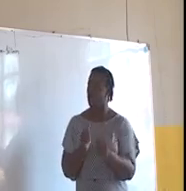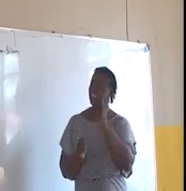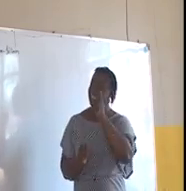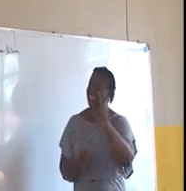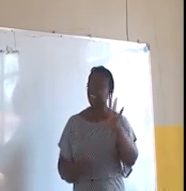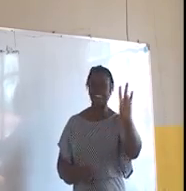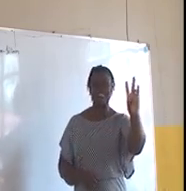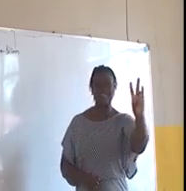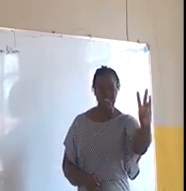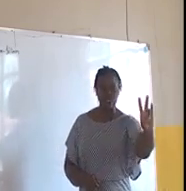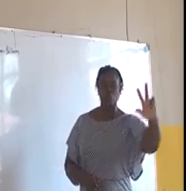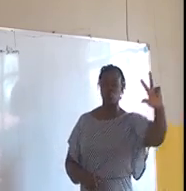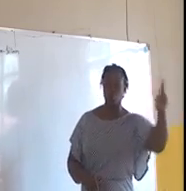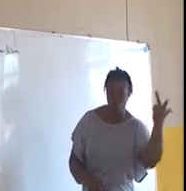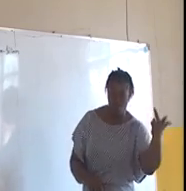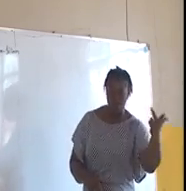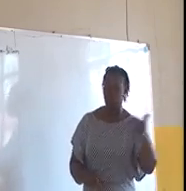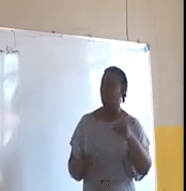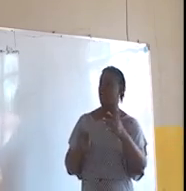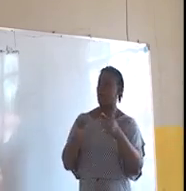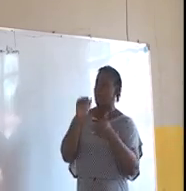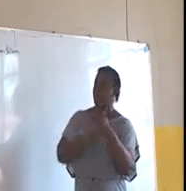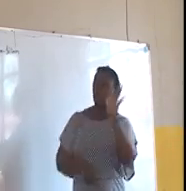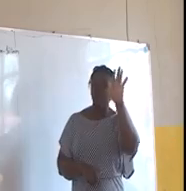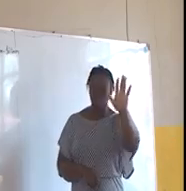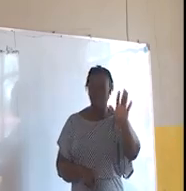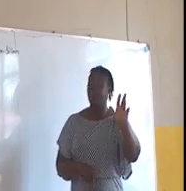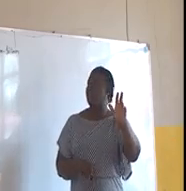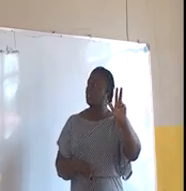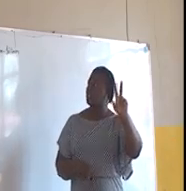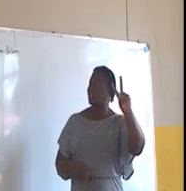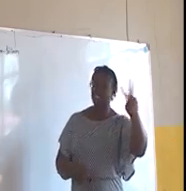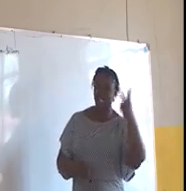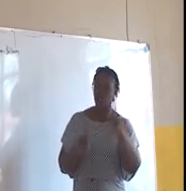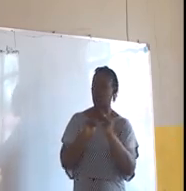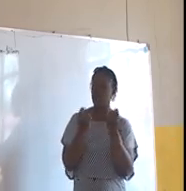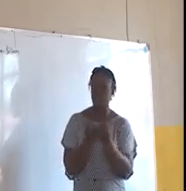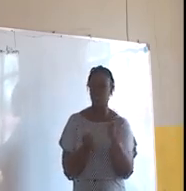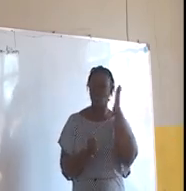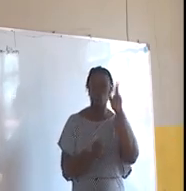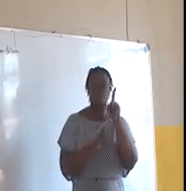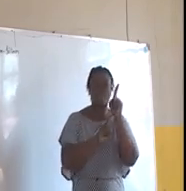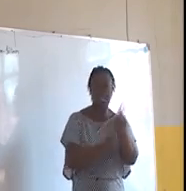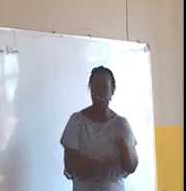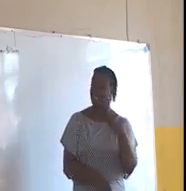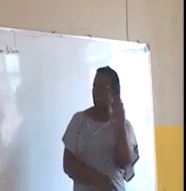order. So 7 minus 5 will give us 2.